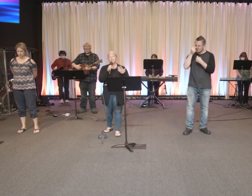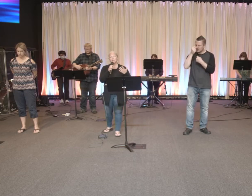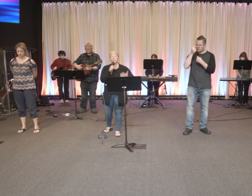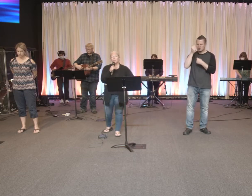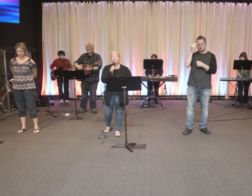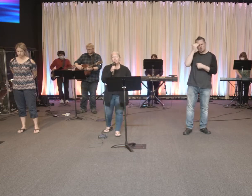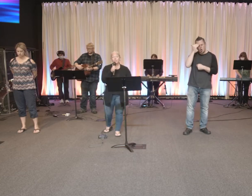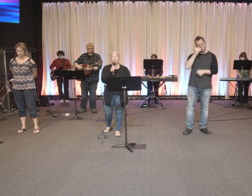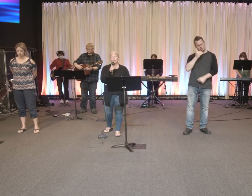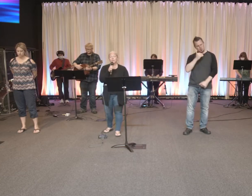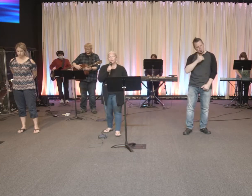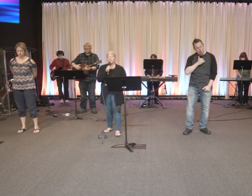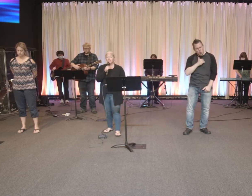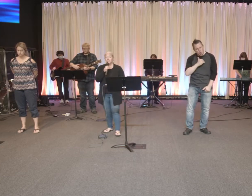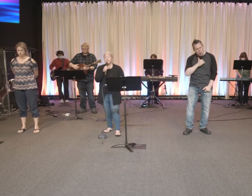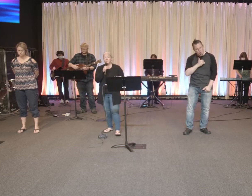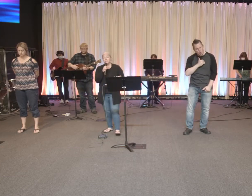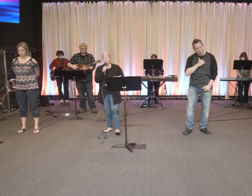fact, it's a truth.